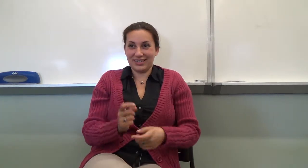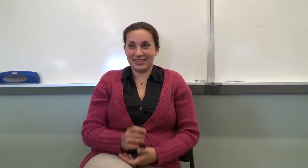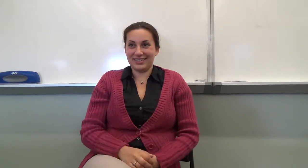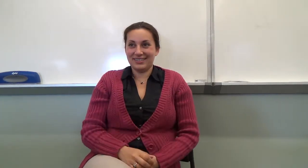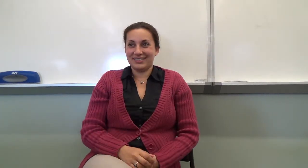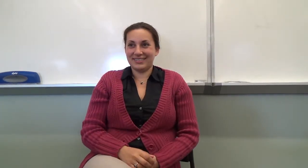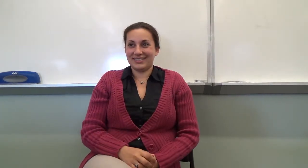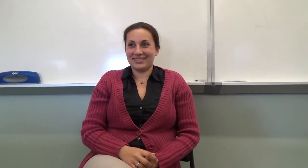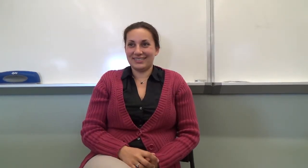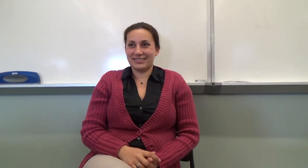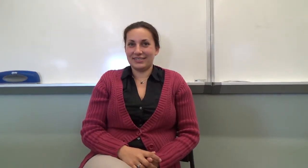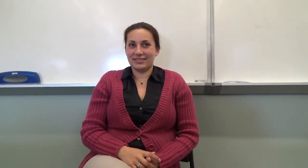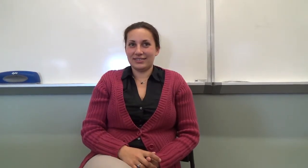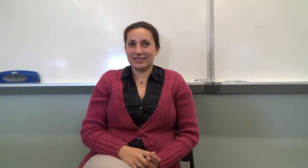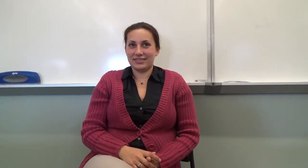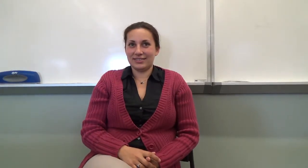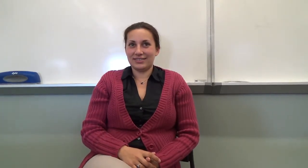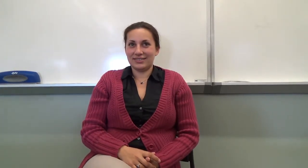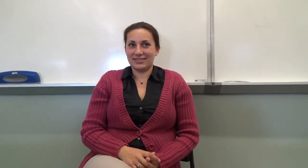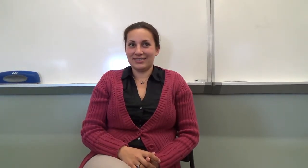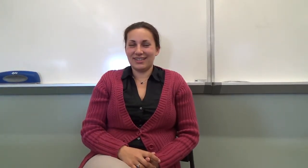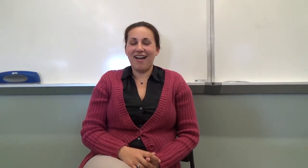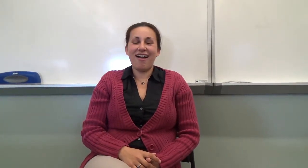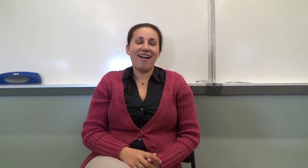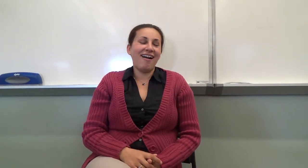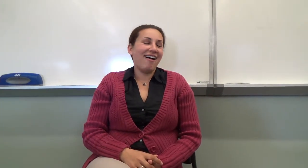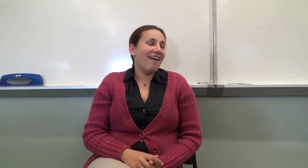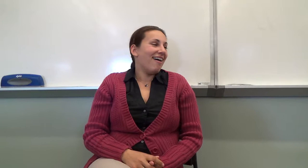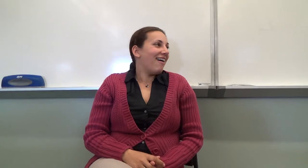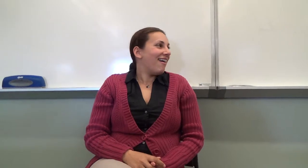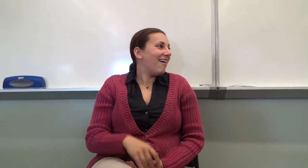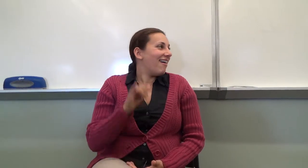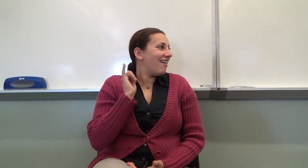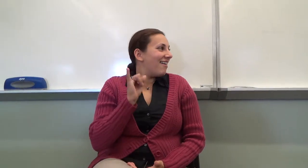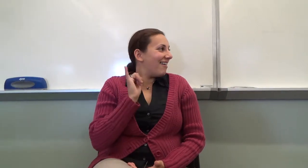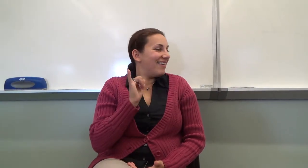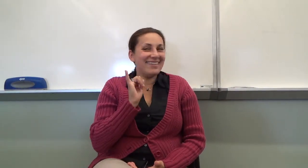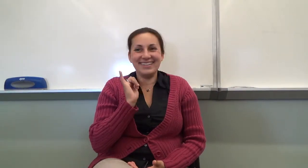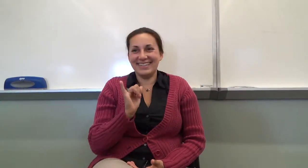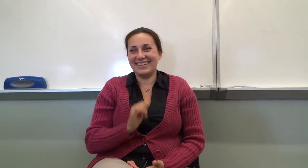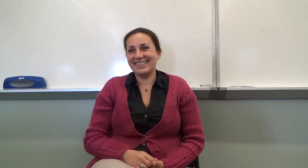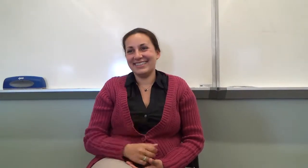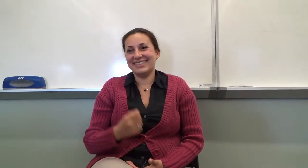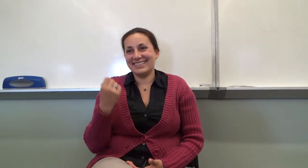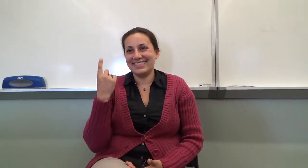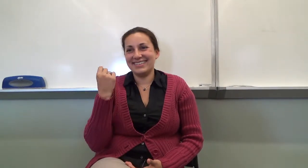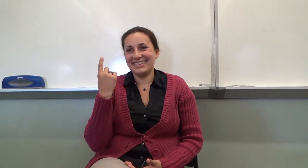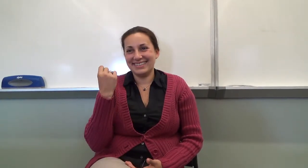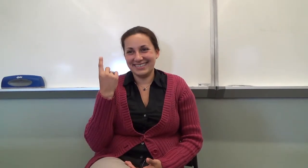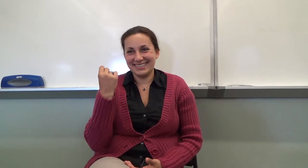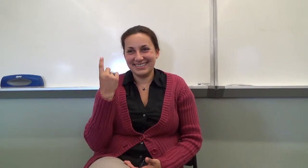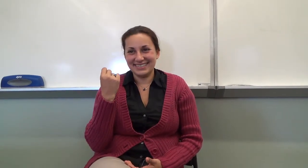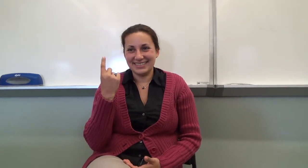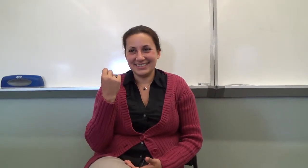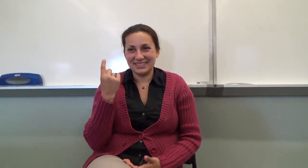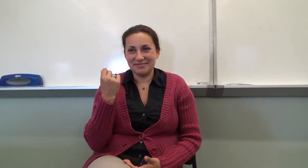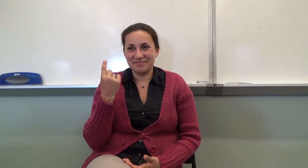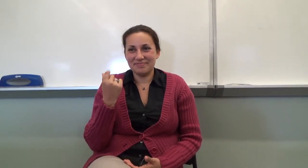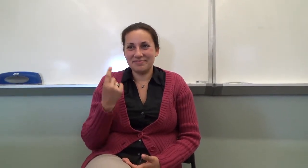whole thing. Now, the reason that happens is the reason we had right back in the very beginning. It's all the symmetry. It's very symmetric.